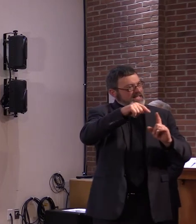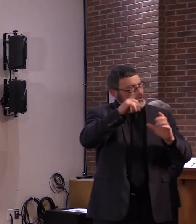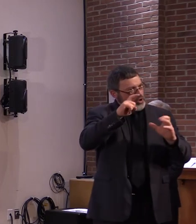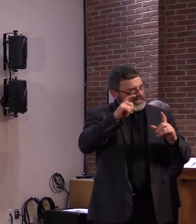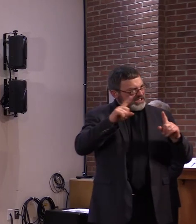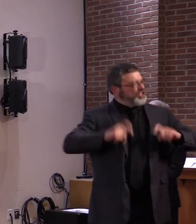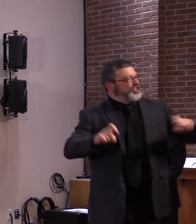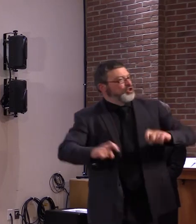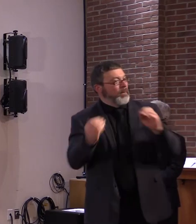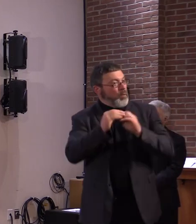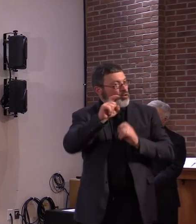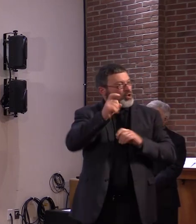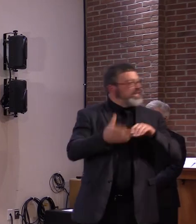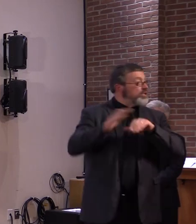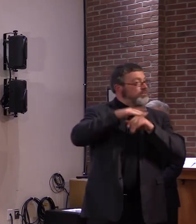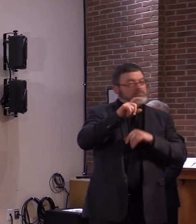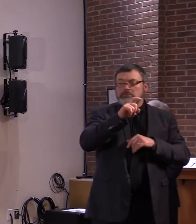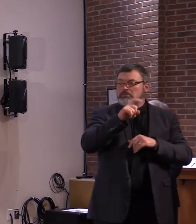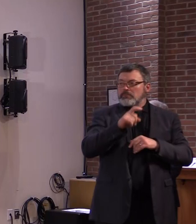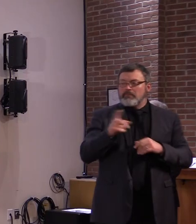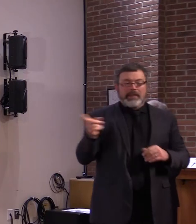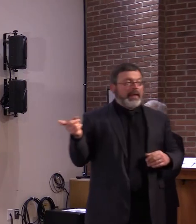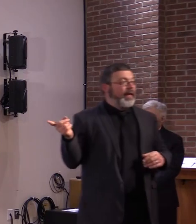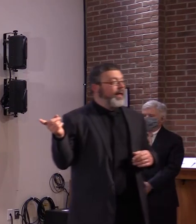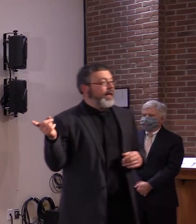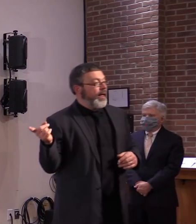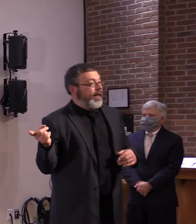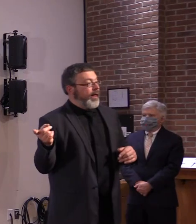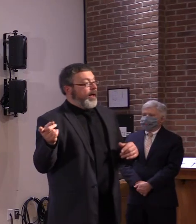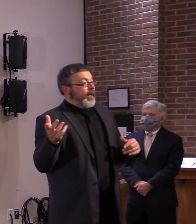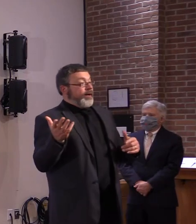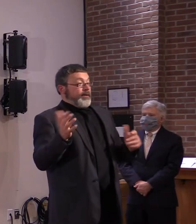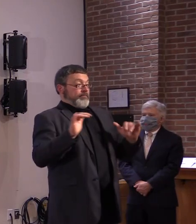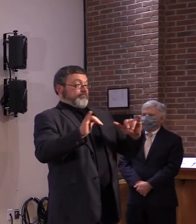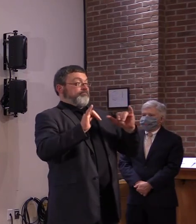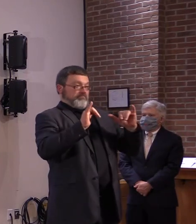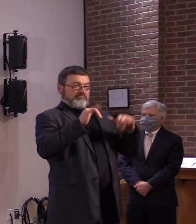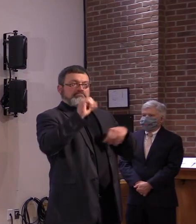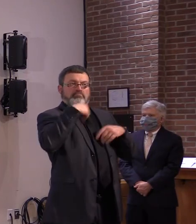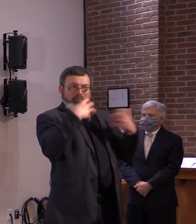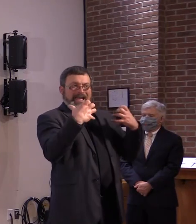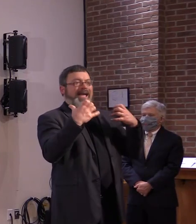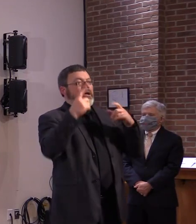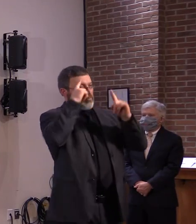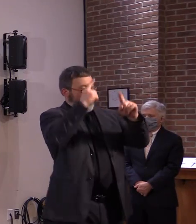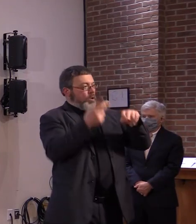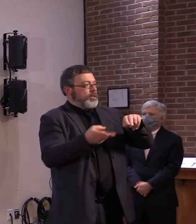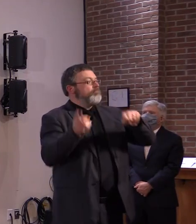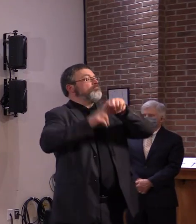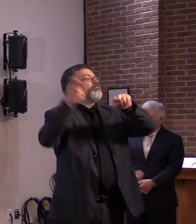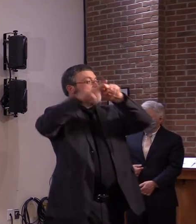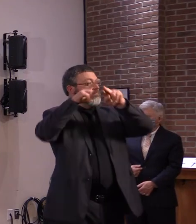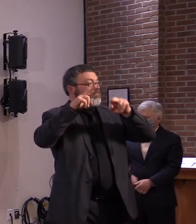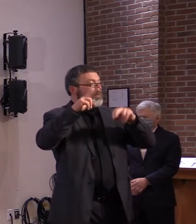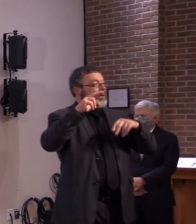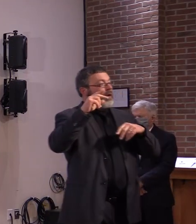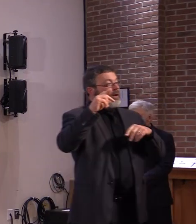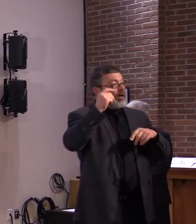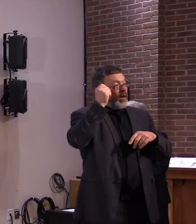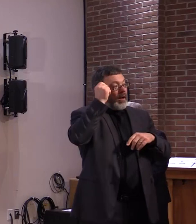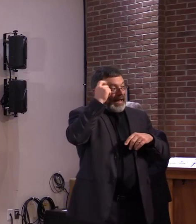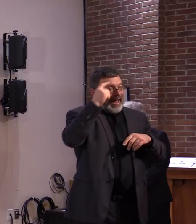testing capacity as best we can. We're going to rely on private entities to help us out with that. And we're also looking